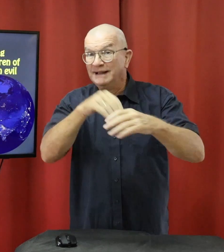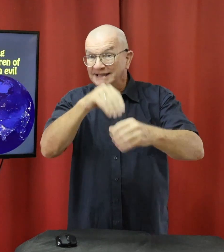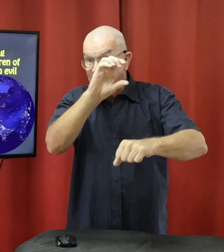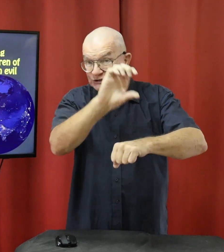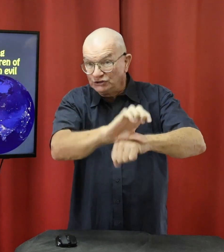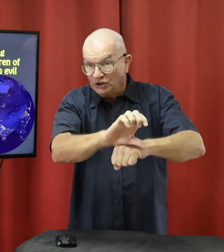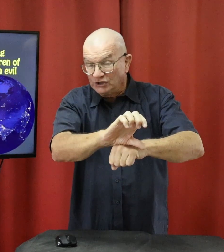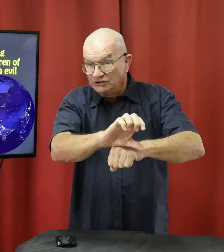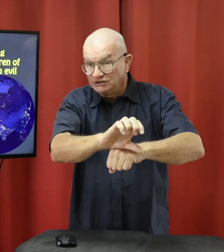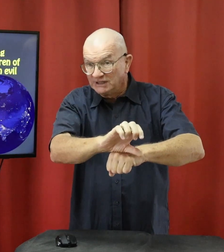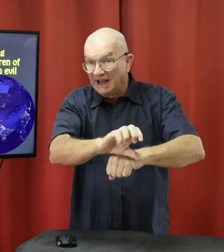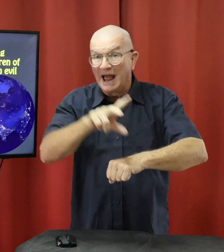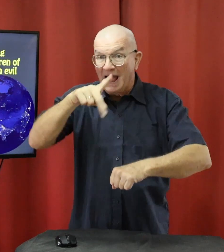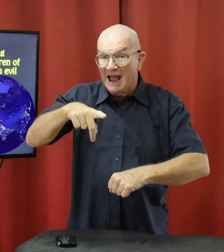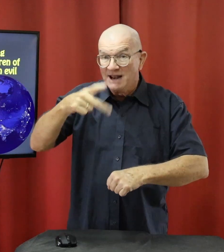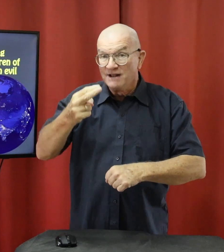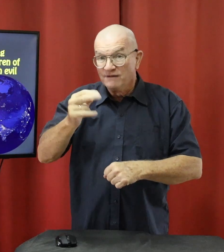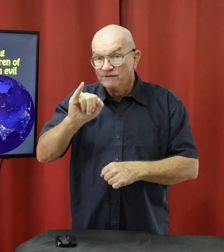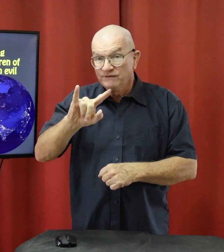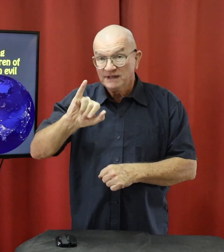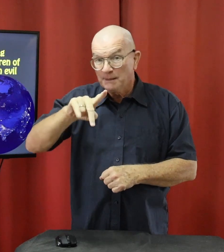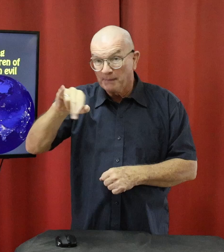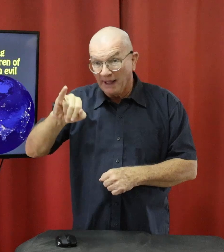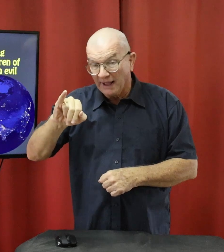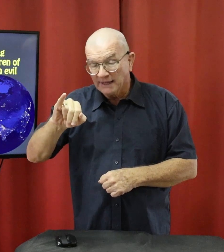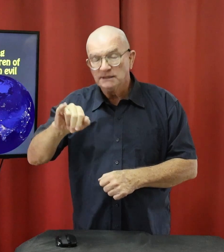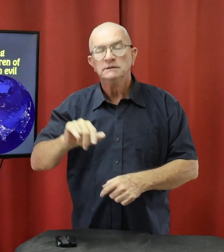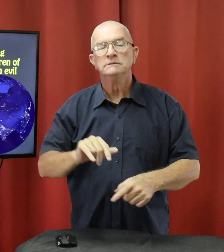And those people in the church at Philippi,